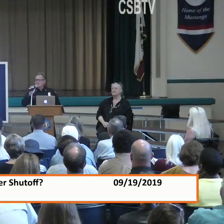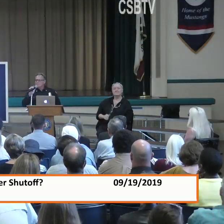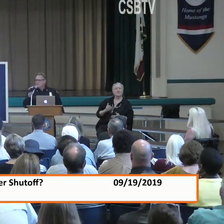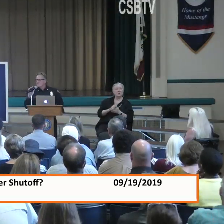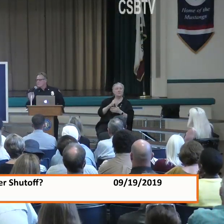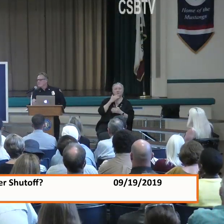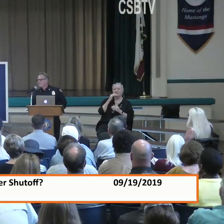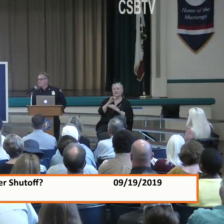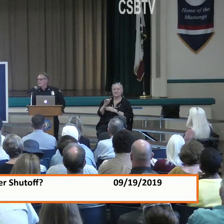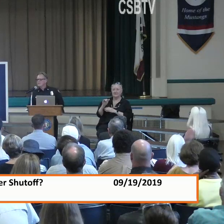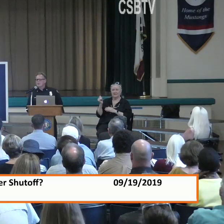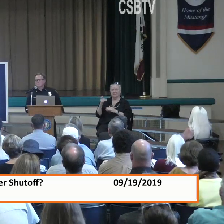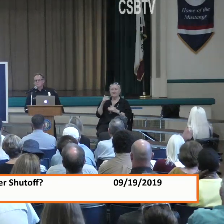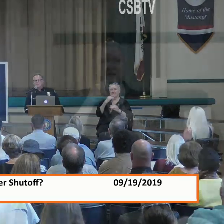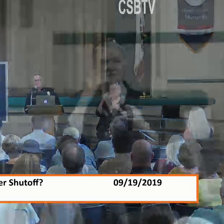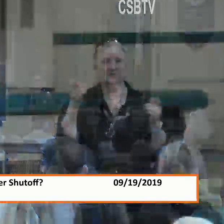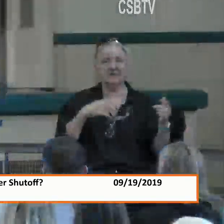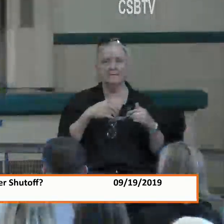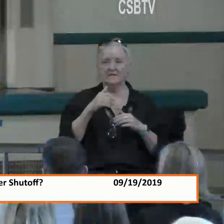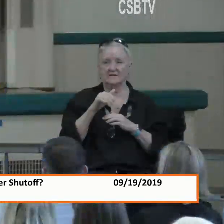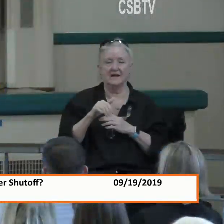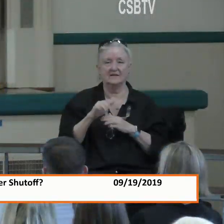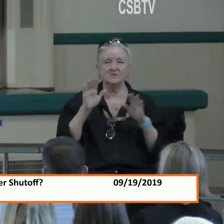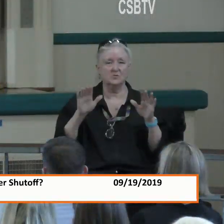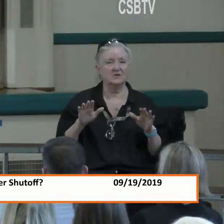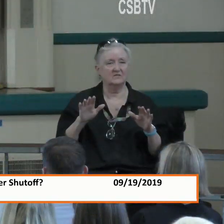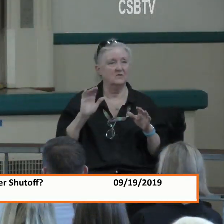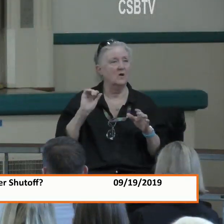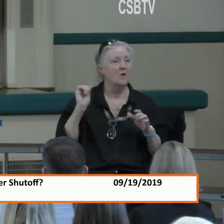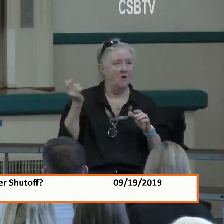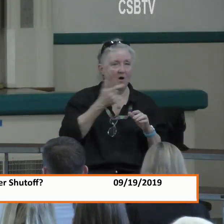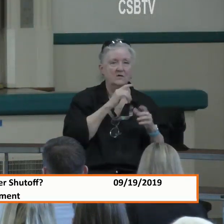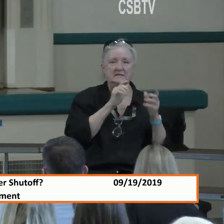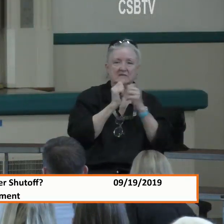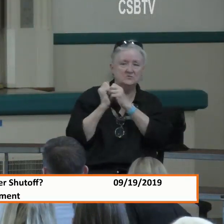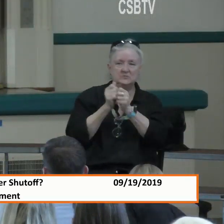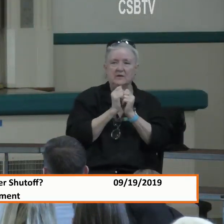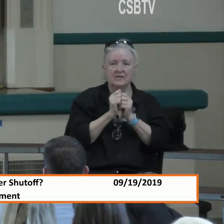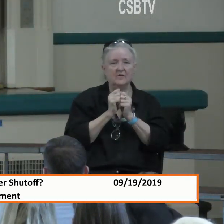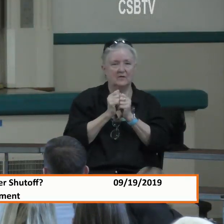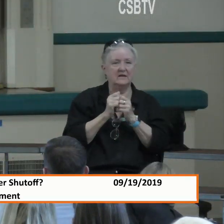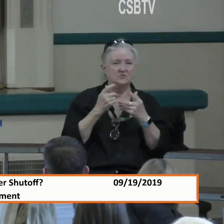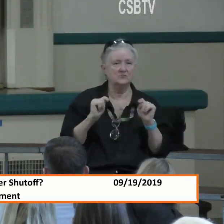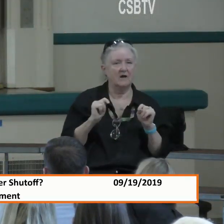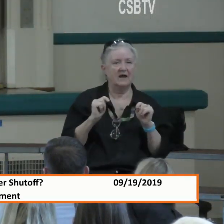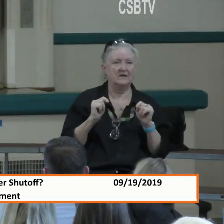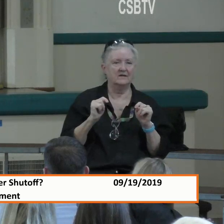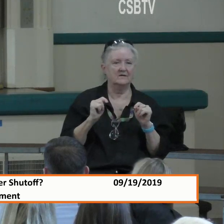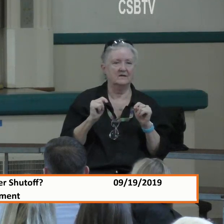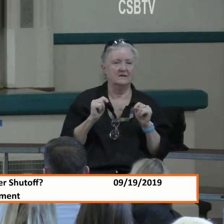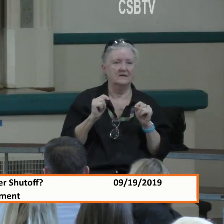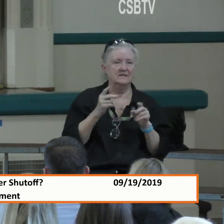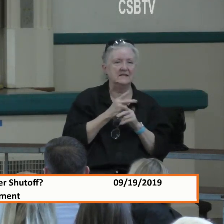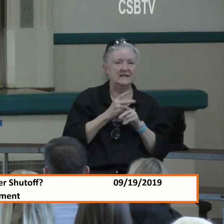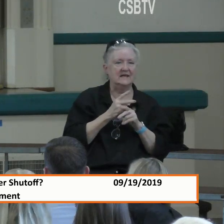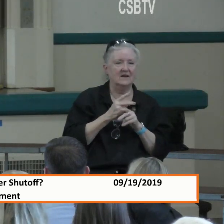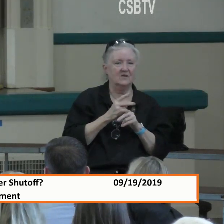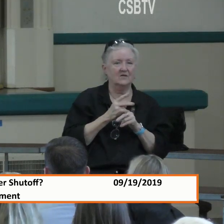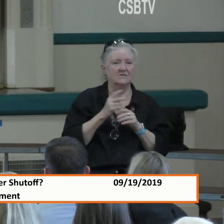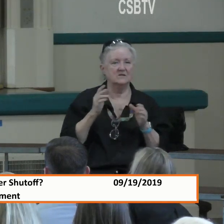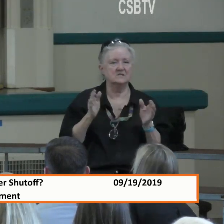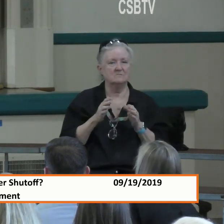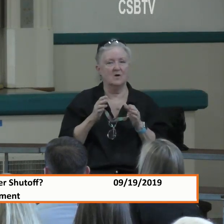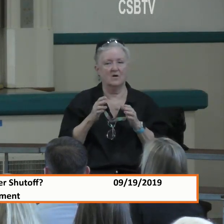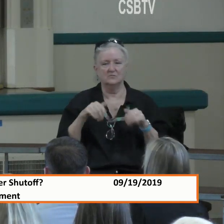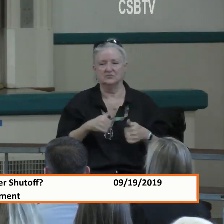All right, good evening, everybody. Thanks for coming tonight. It's wonderful for us to all get together and try to take care of this small little challenge together